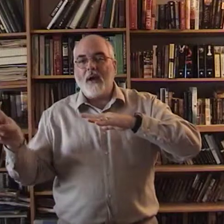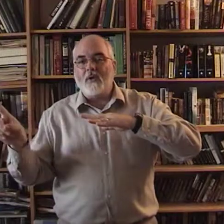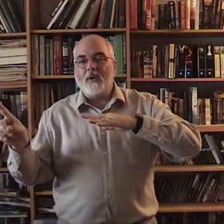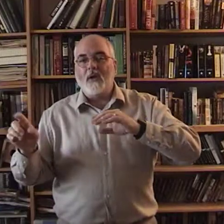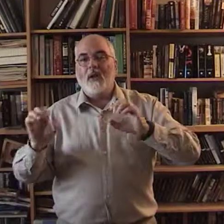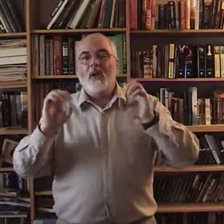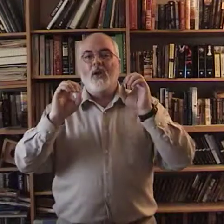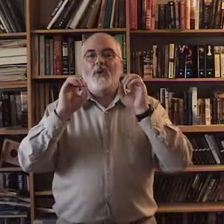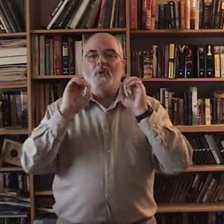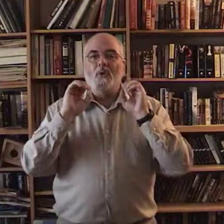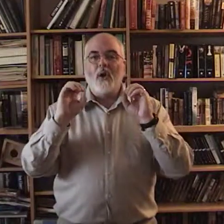out, no